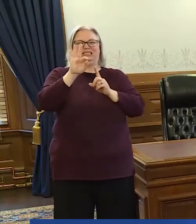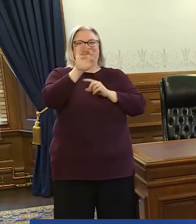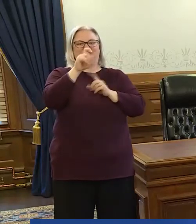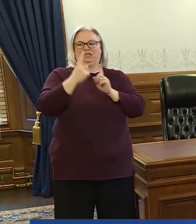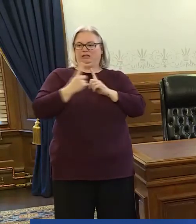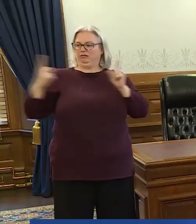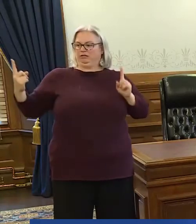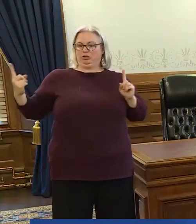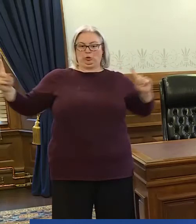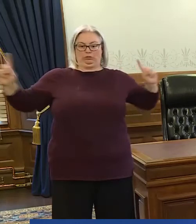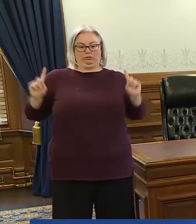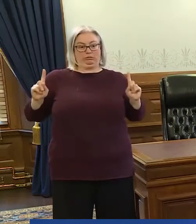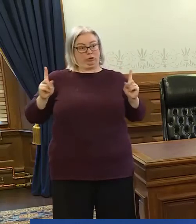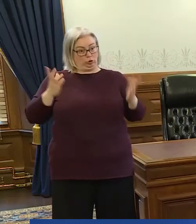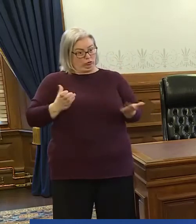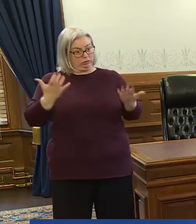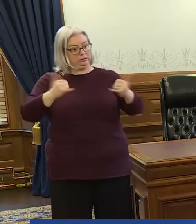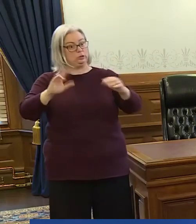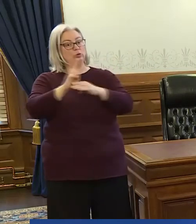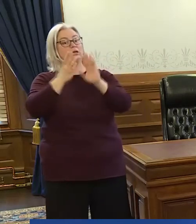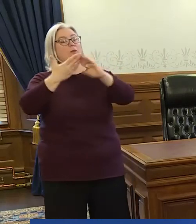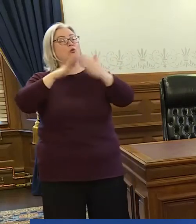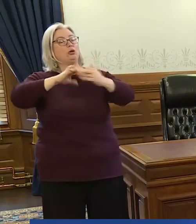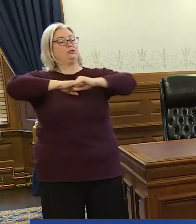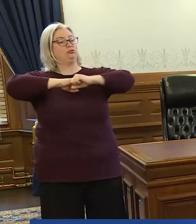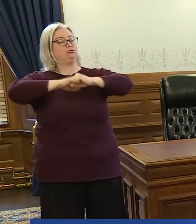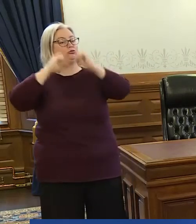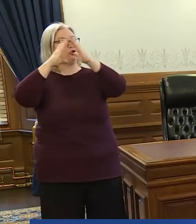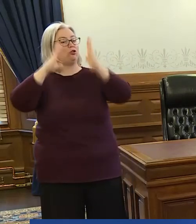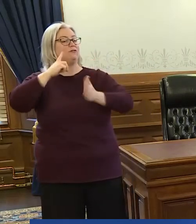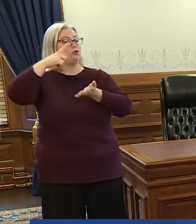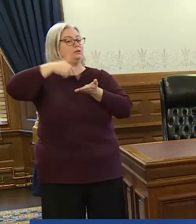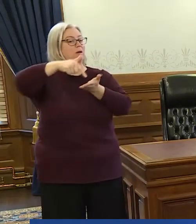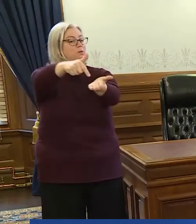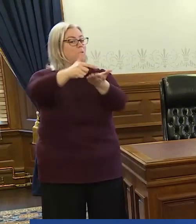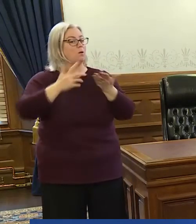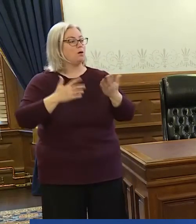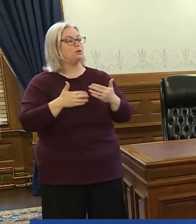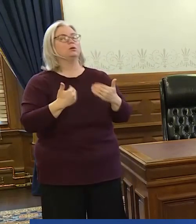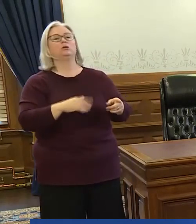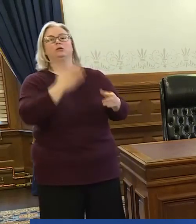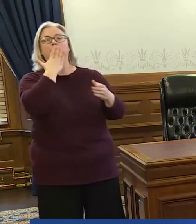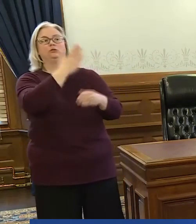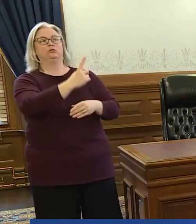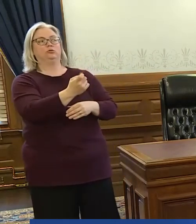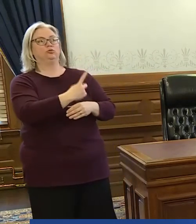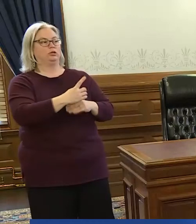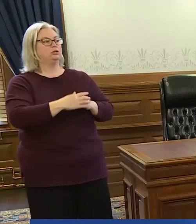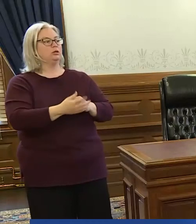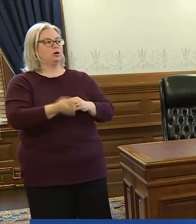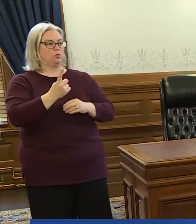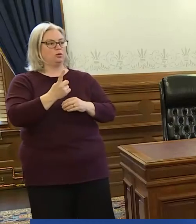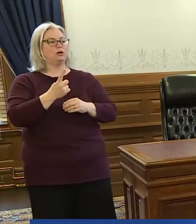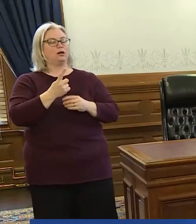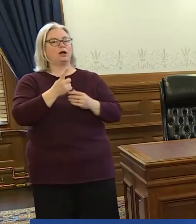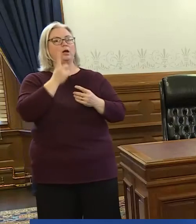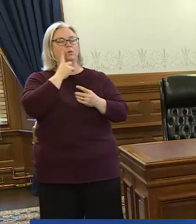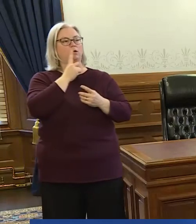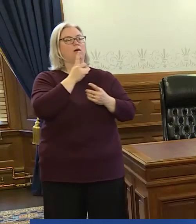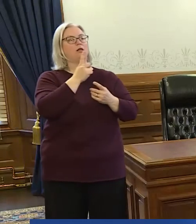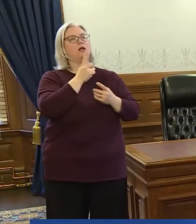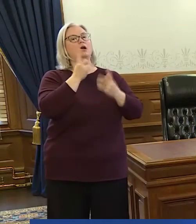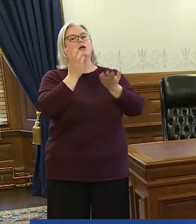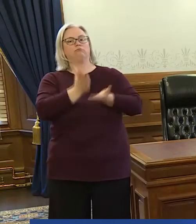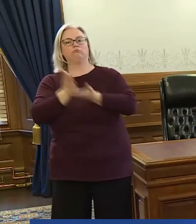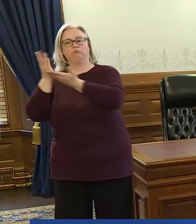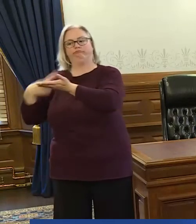they still use those community shelters, or what would you recommend they do? That's a really good question, and one I'm going to take back to